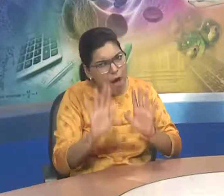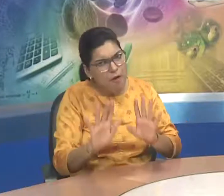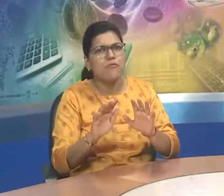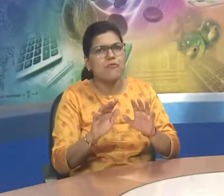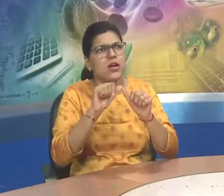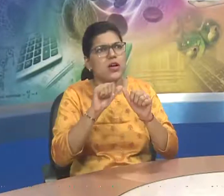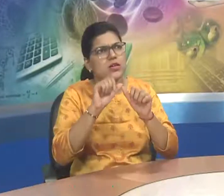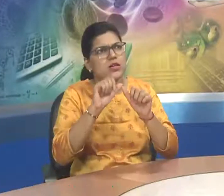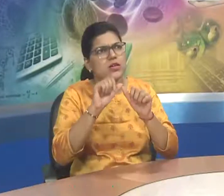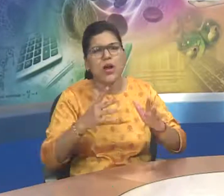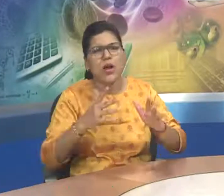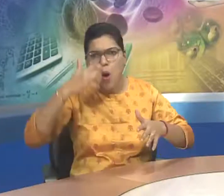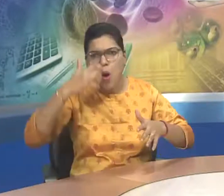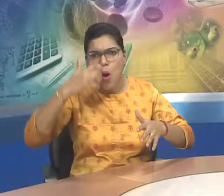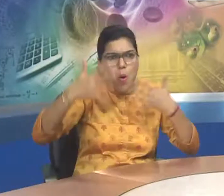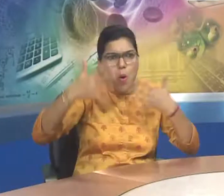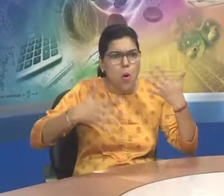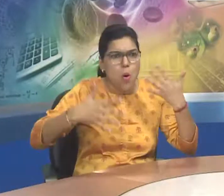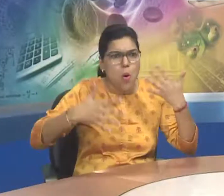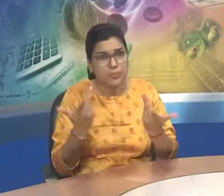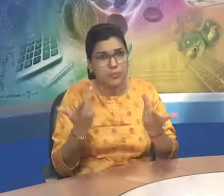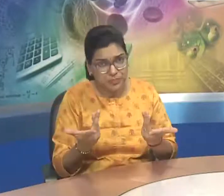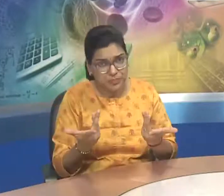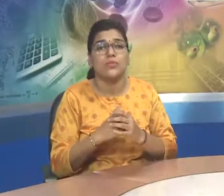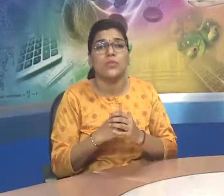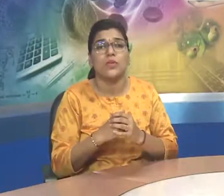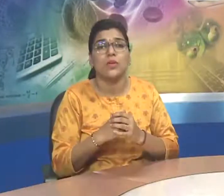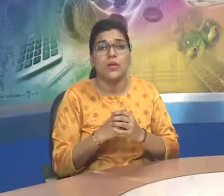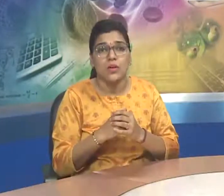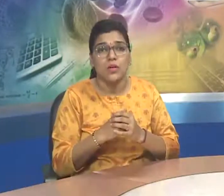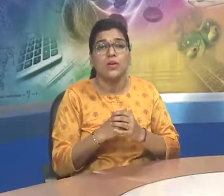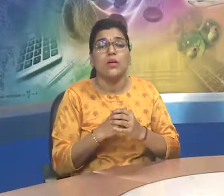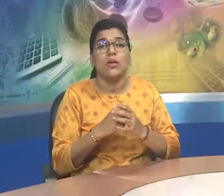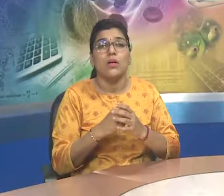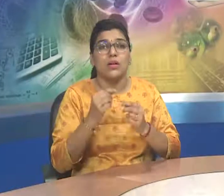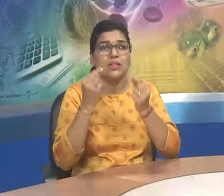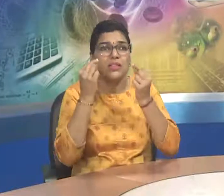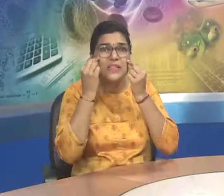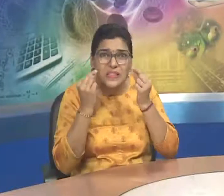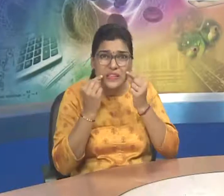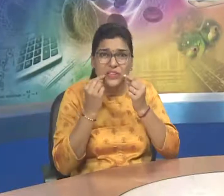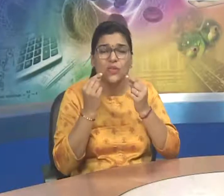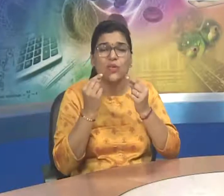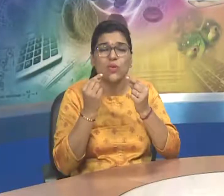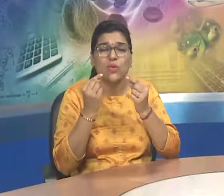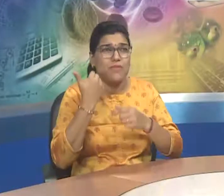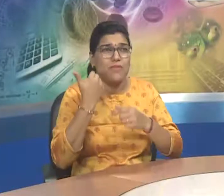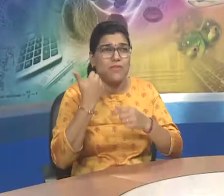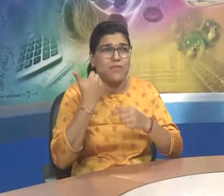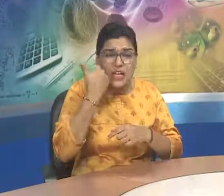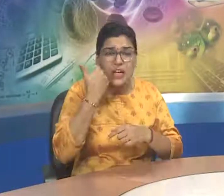At the time of night, they feel sweating,